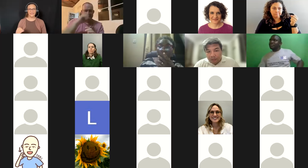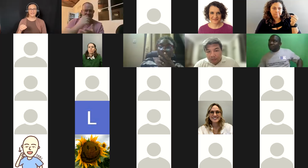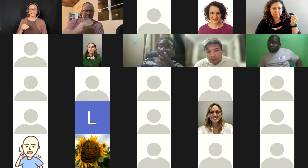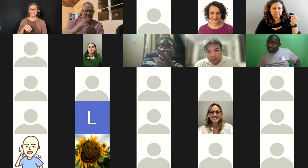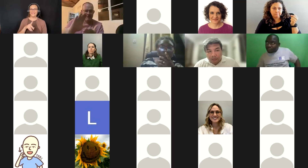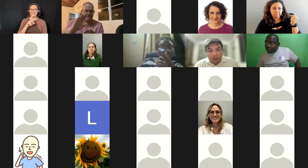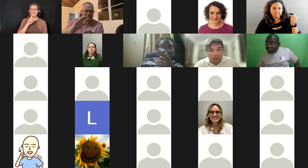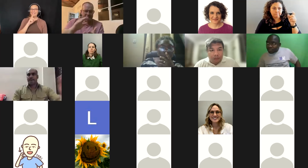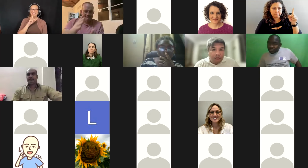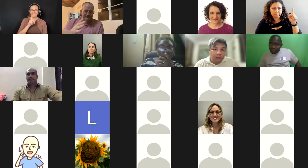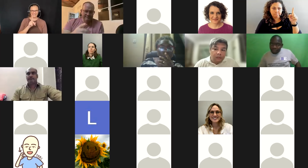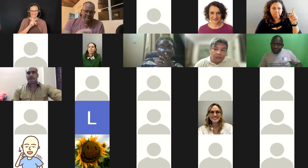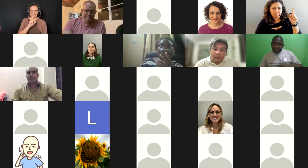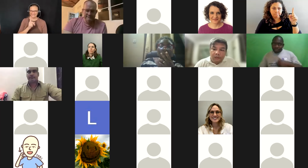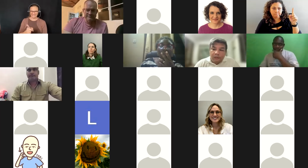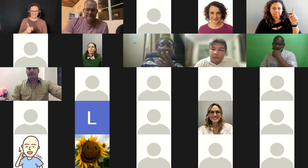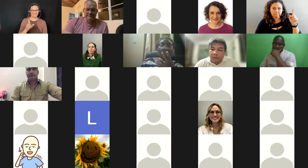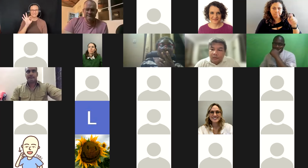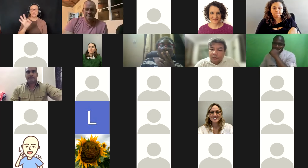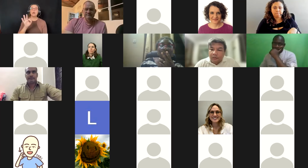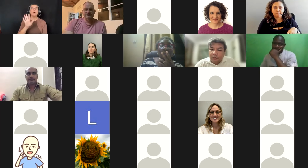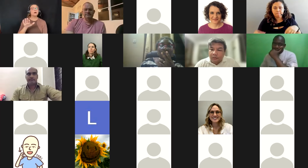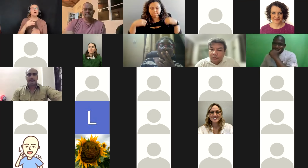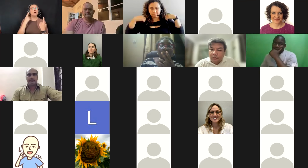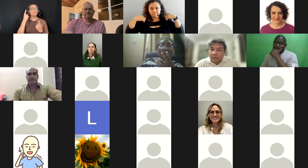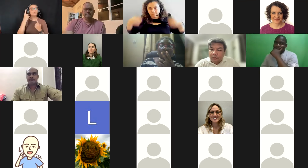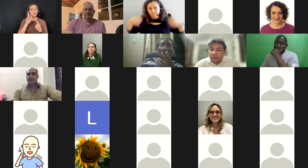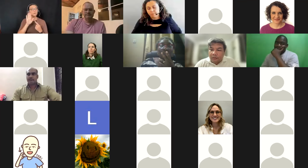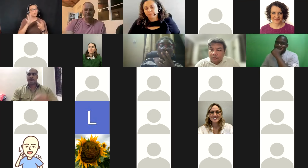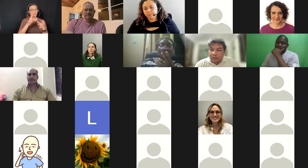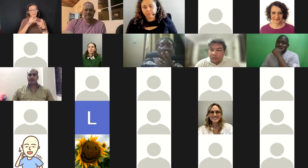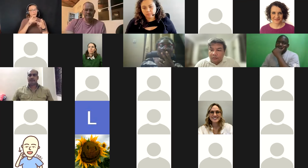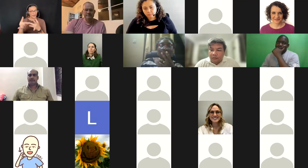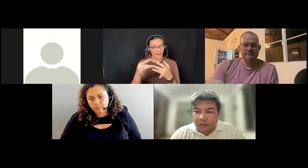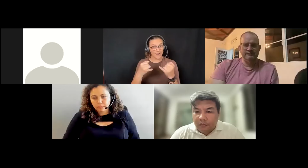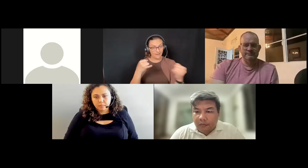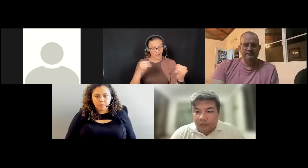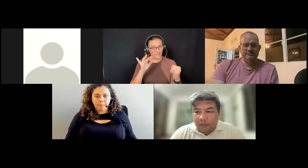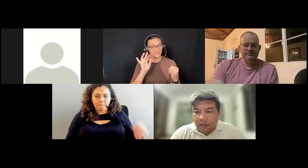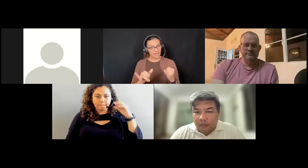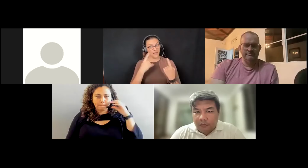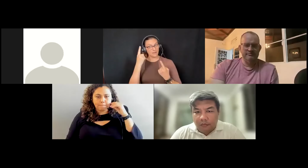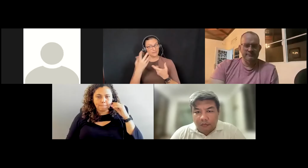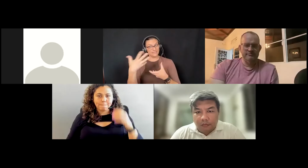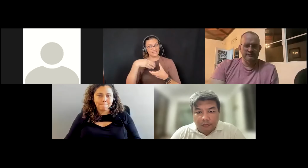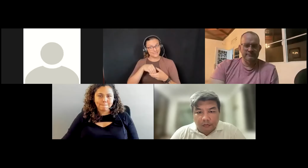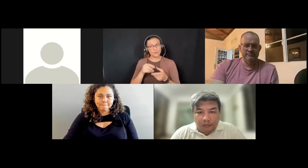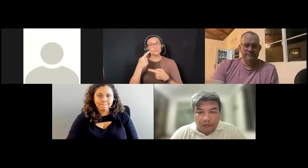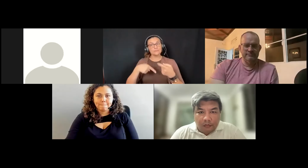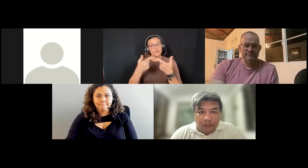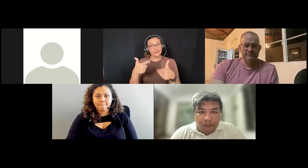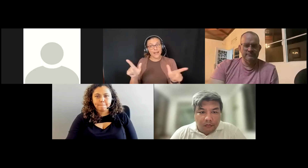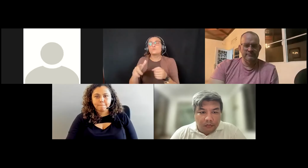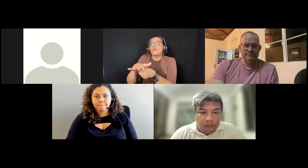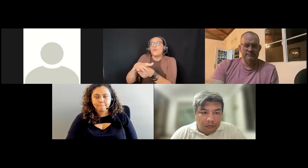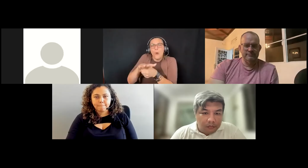Sure. Do the guidelines you've produced account for different local variations in sign language across the country?